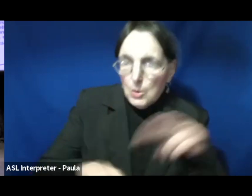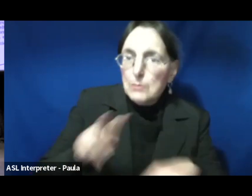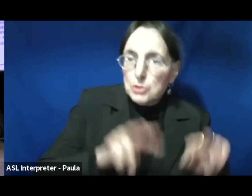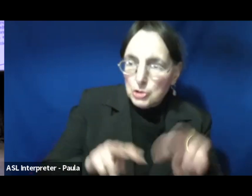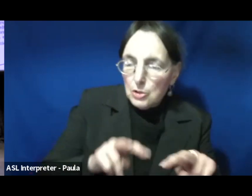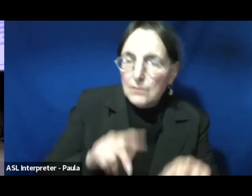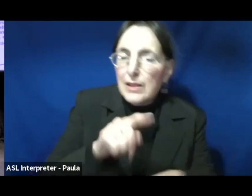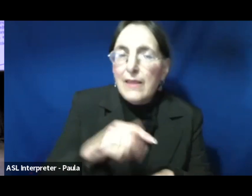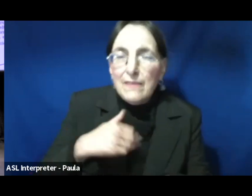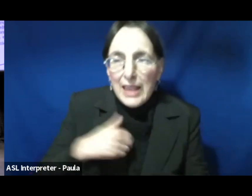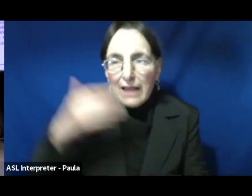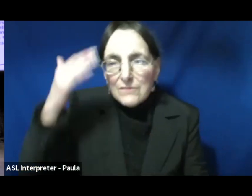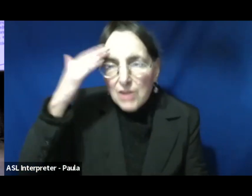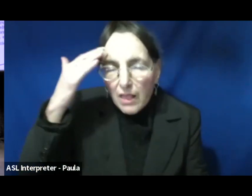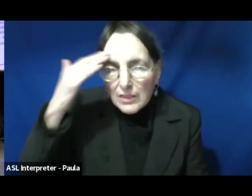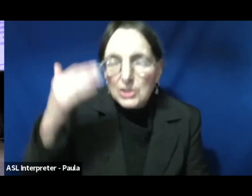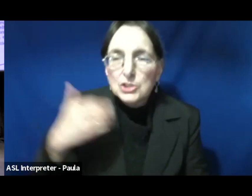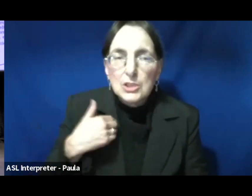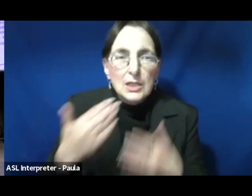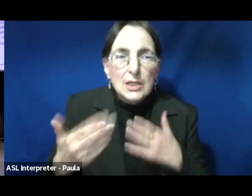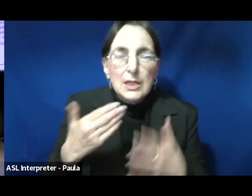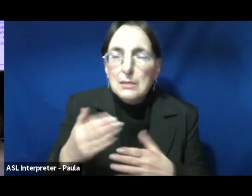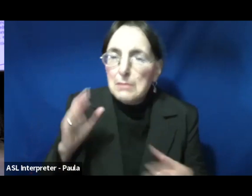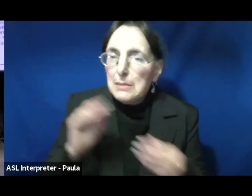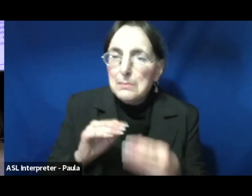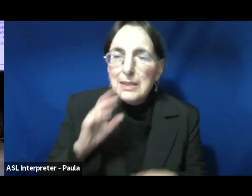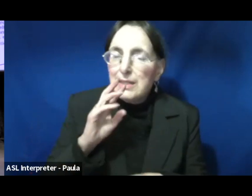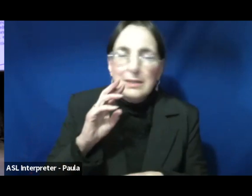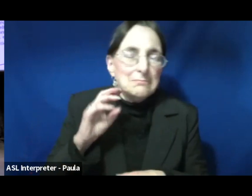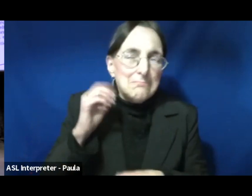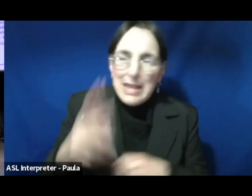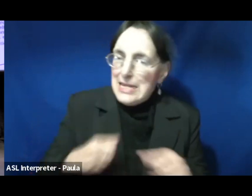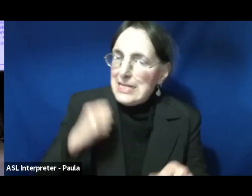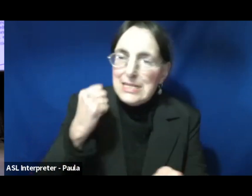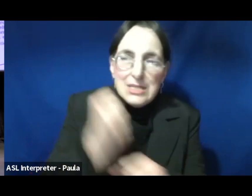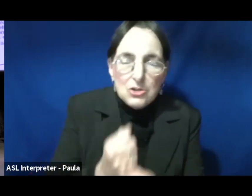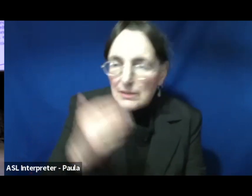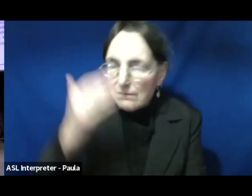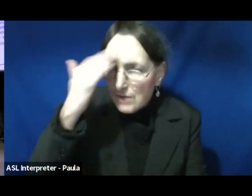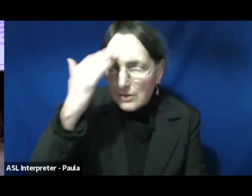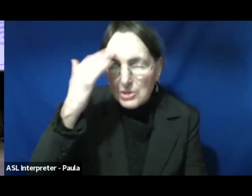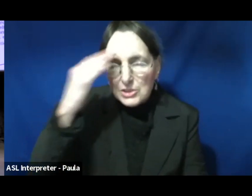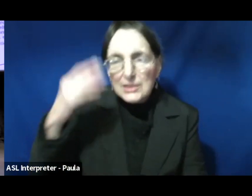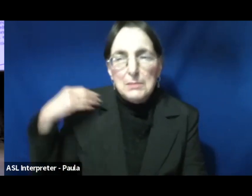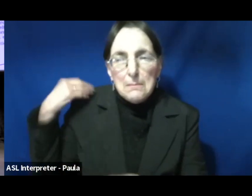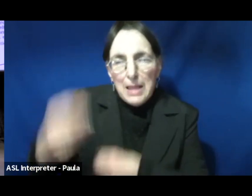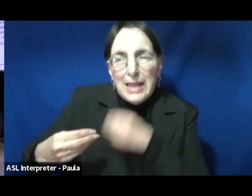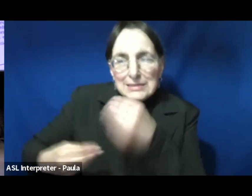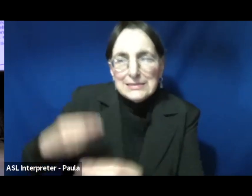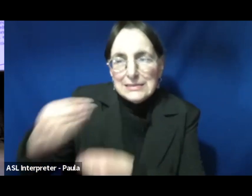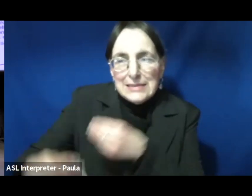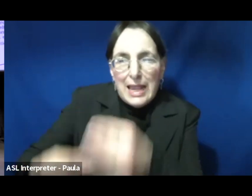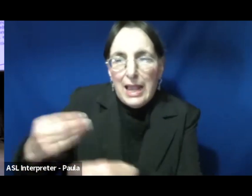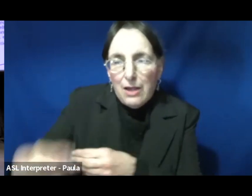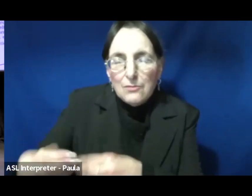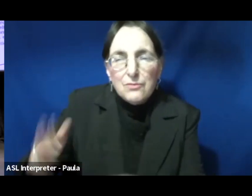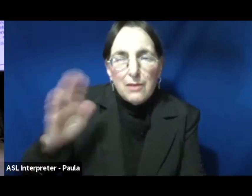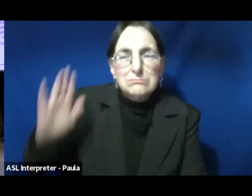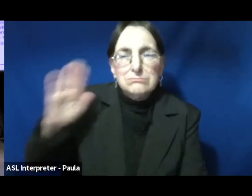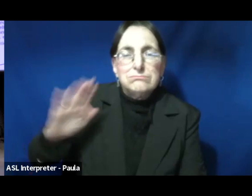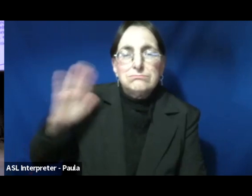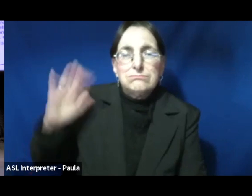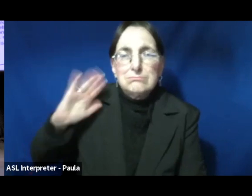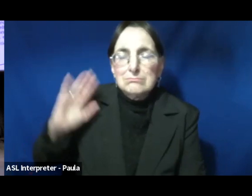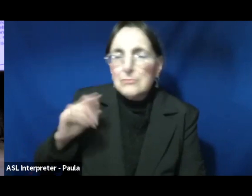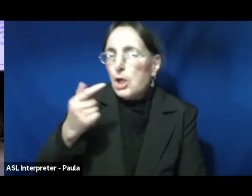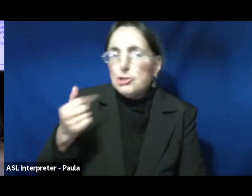60 years of knowledge that have been passed down to them from their great-great-grandparents. Are you with me? Yes. But in the Western setting,